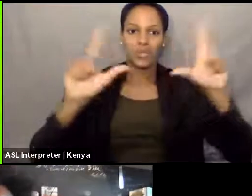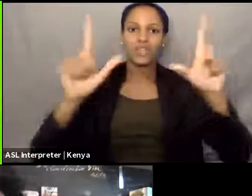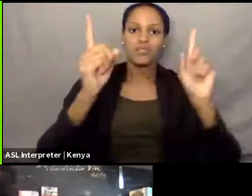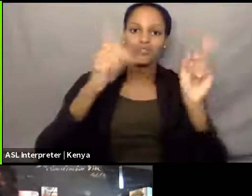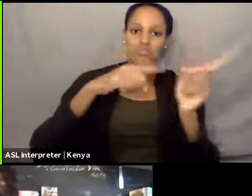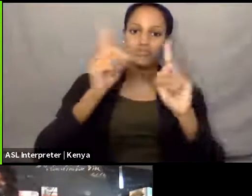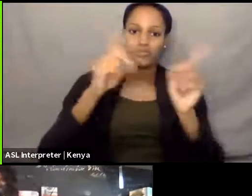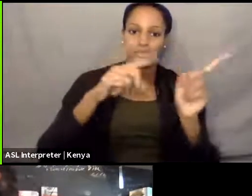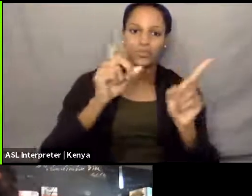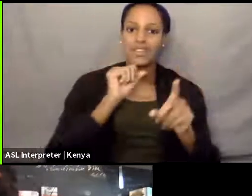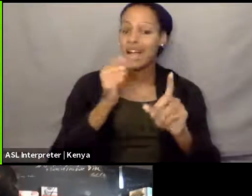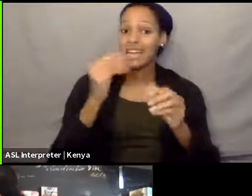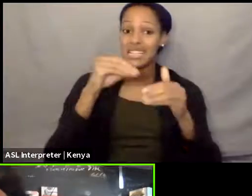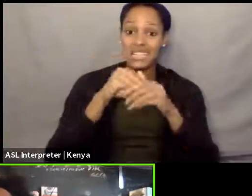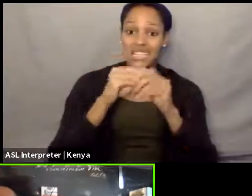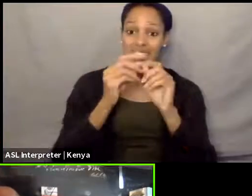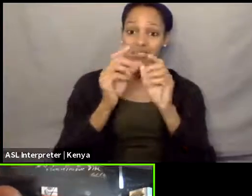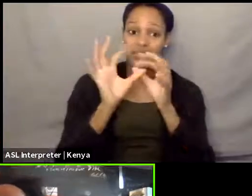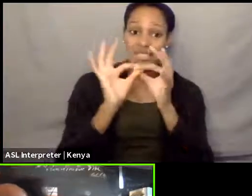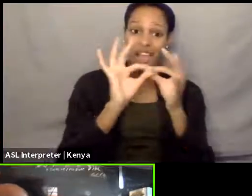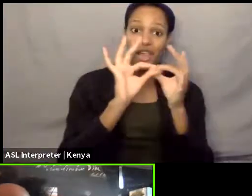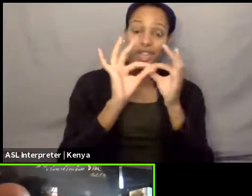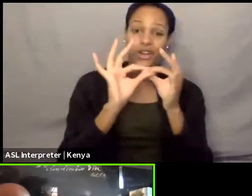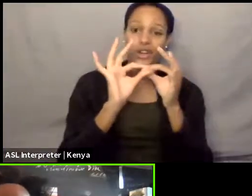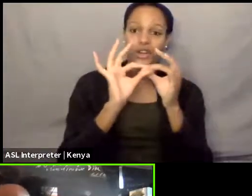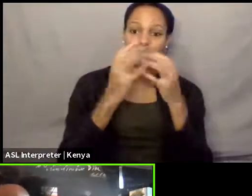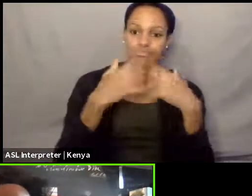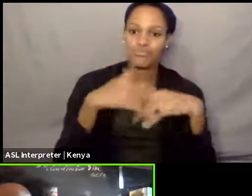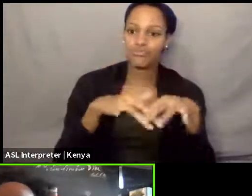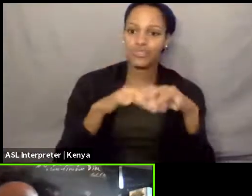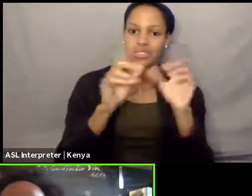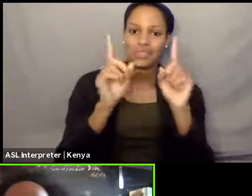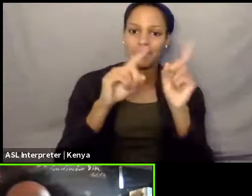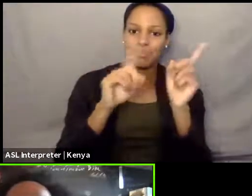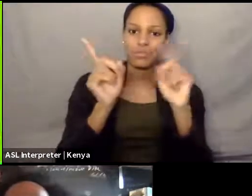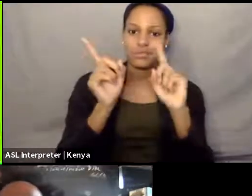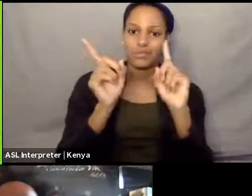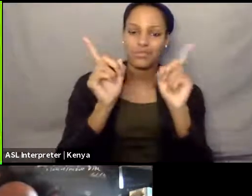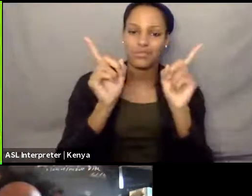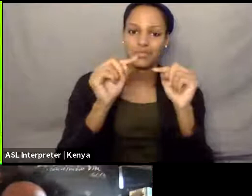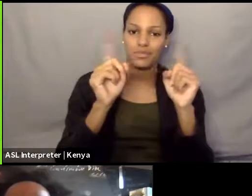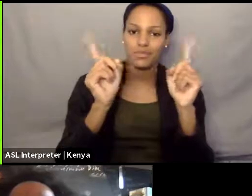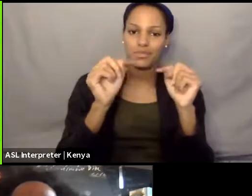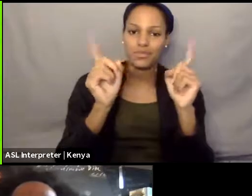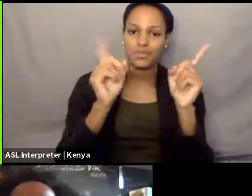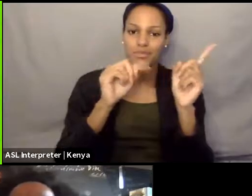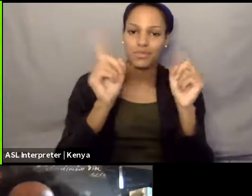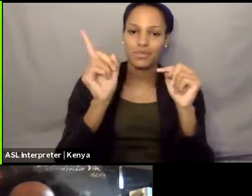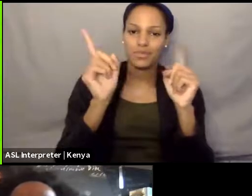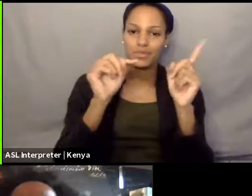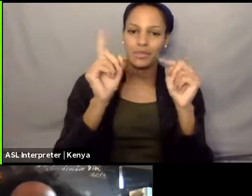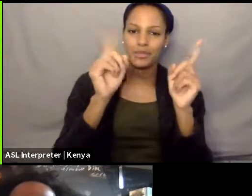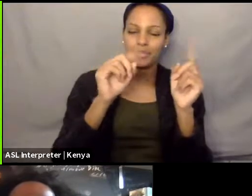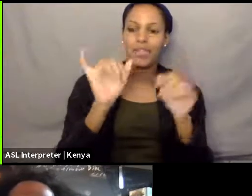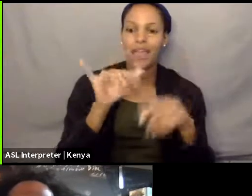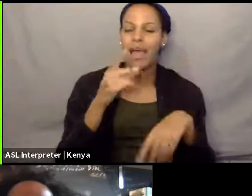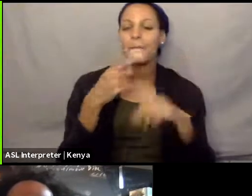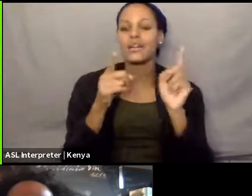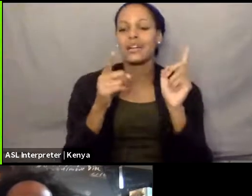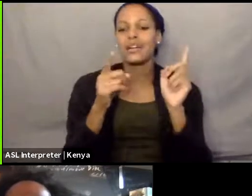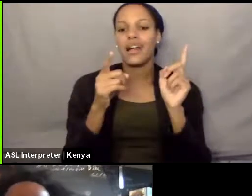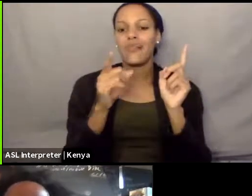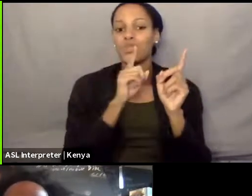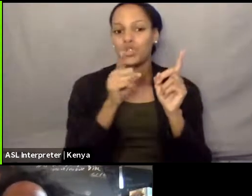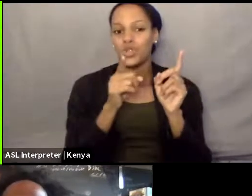not care for that. So is that the case? I suppose you are the delight